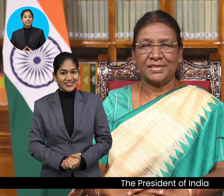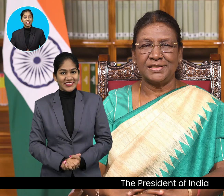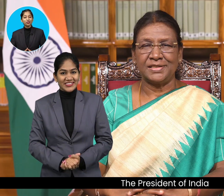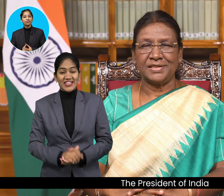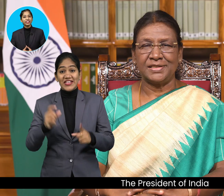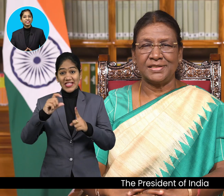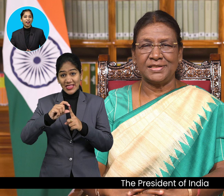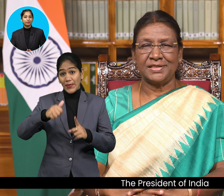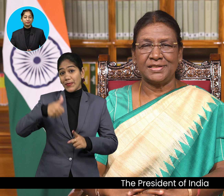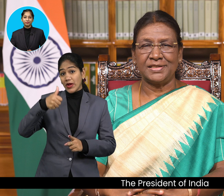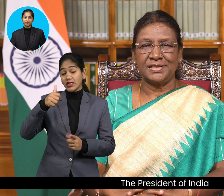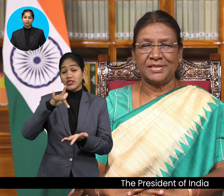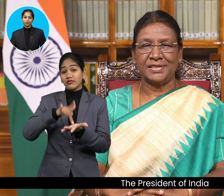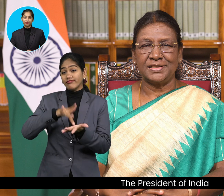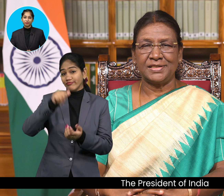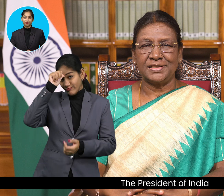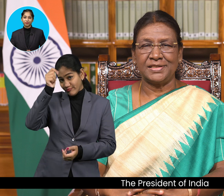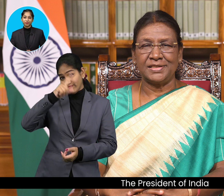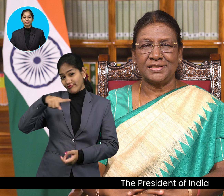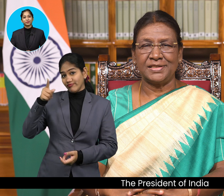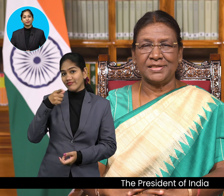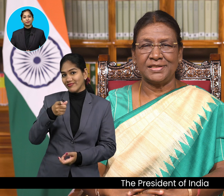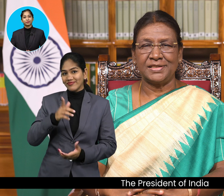the President of India,